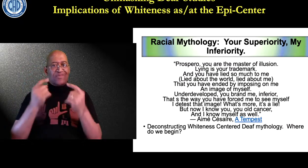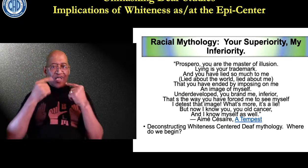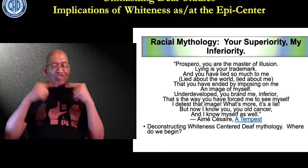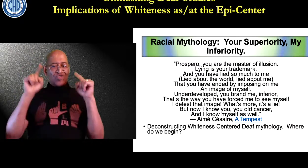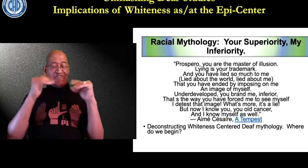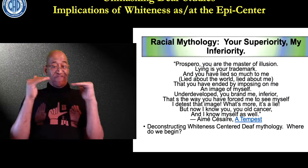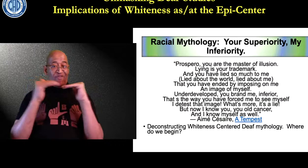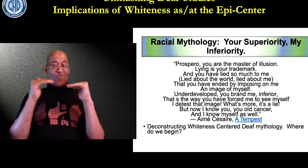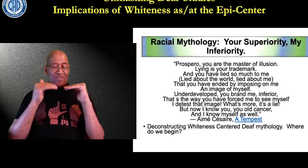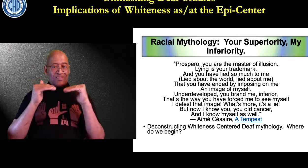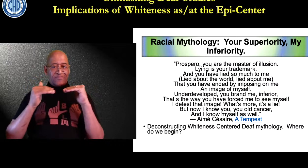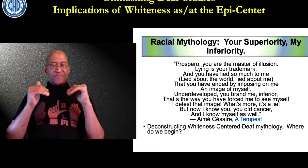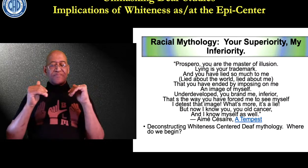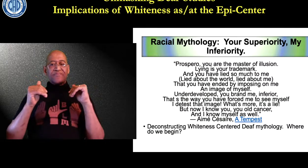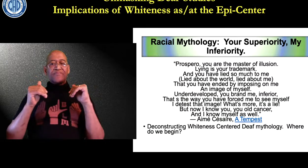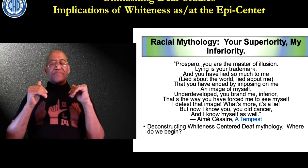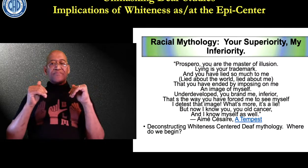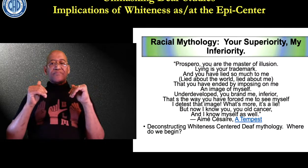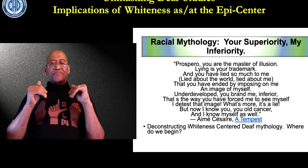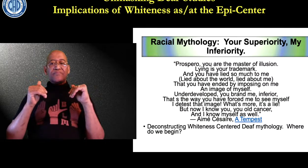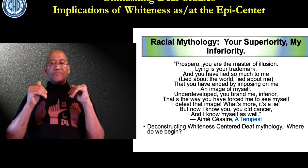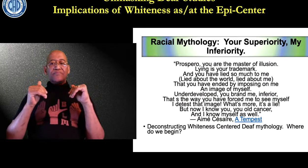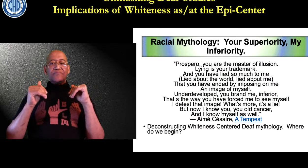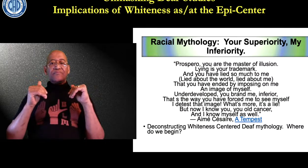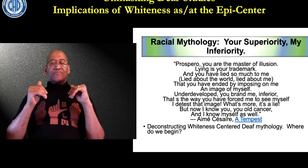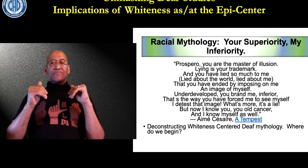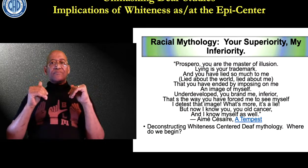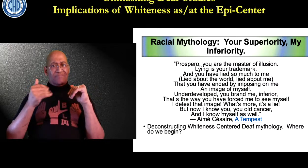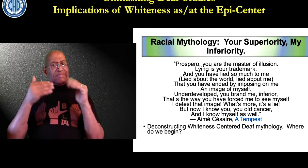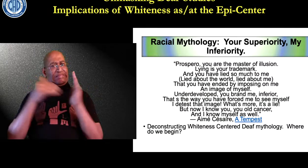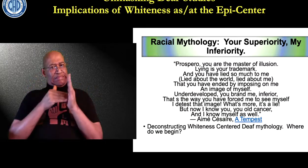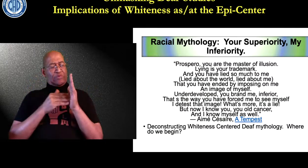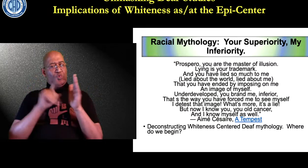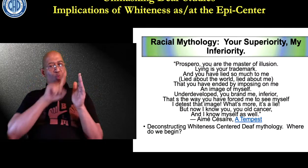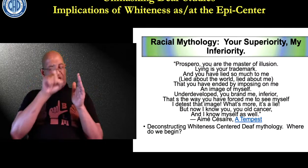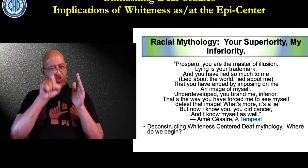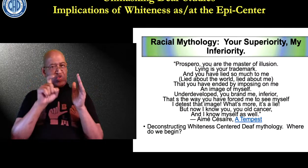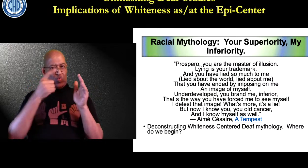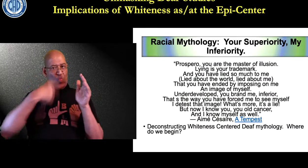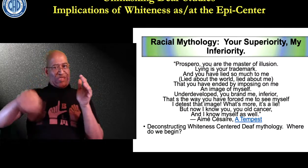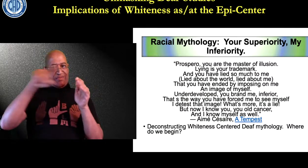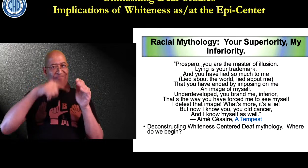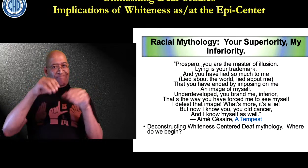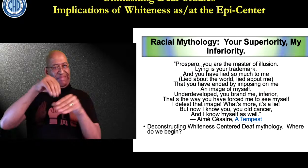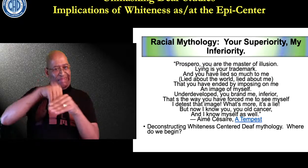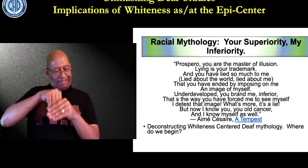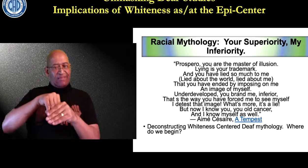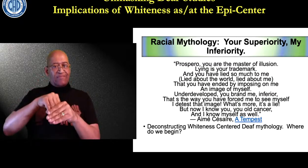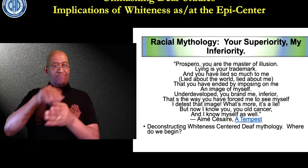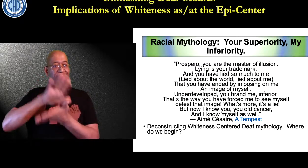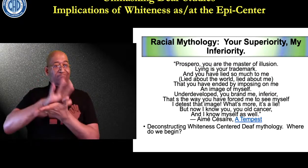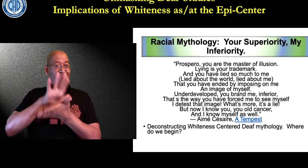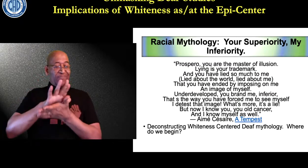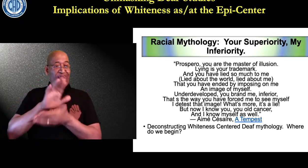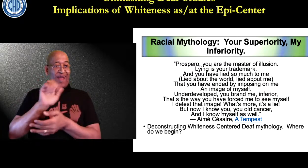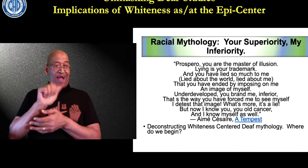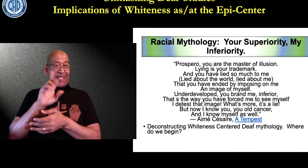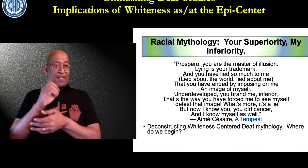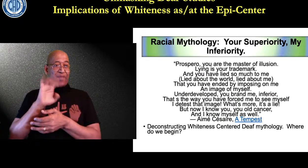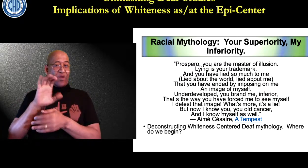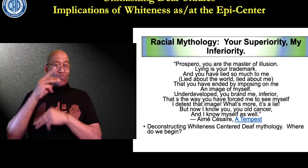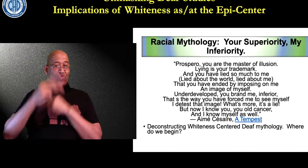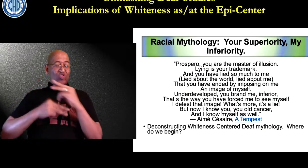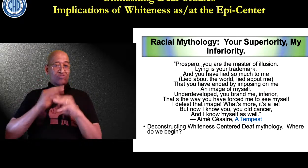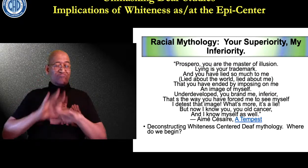We need to unroot that ideology if we want to achieve fairness. Again,